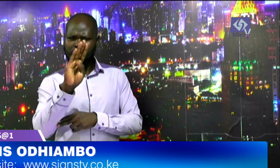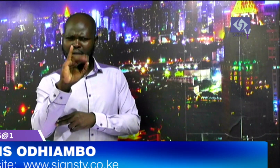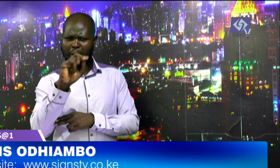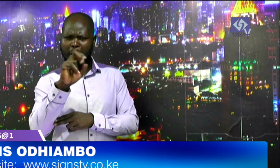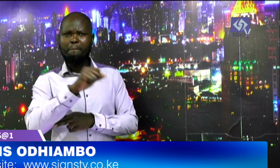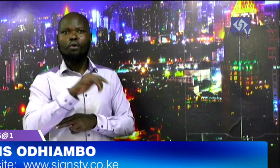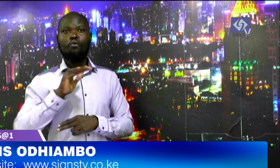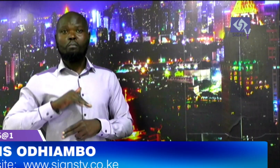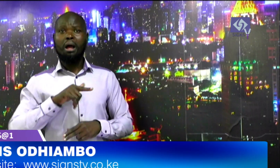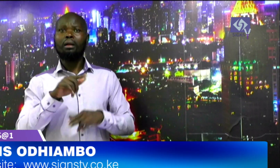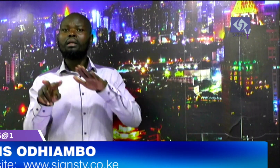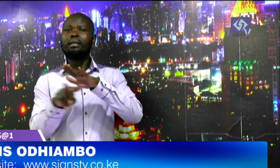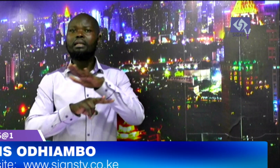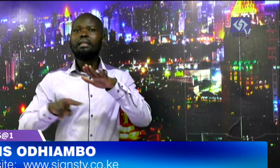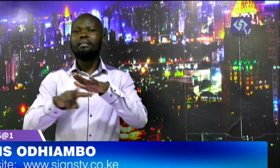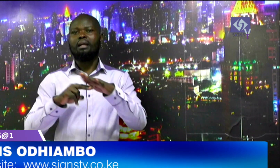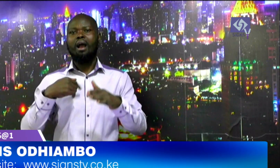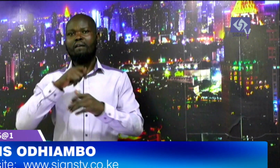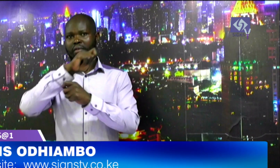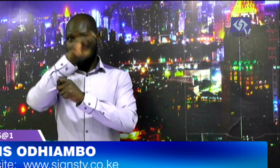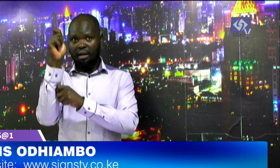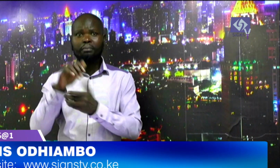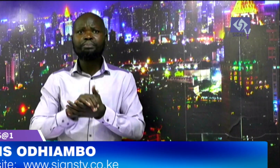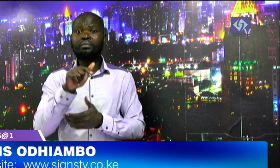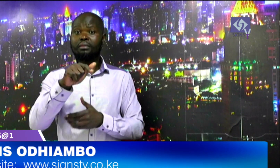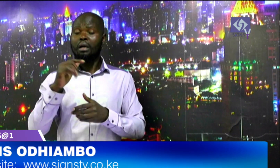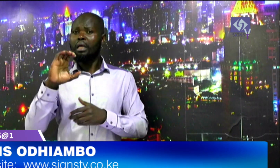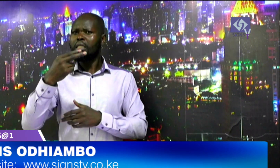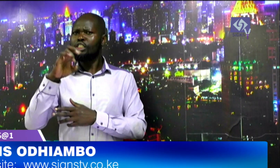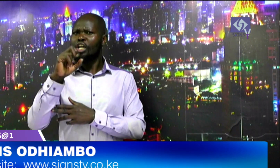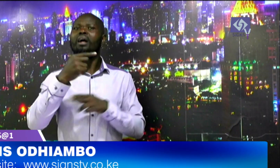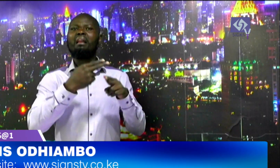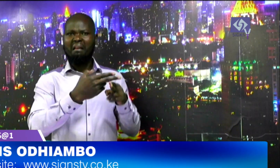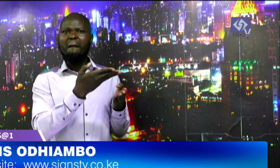the removal of nominated MP Sabina Chege as Deputy Minority Whip.